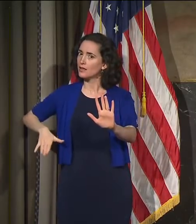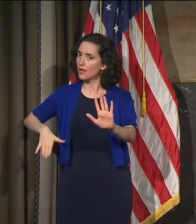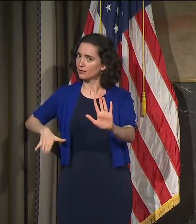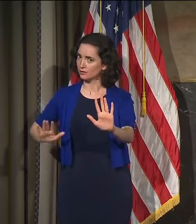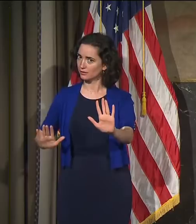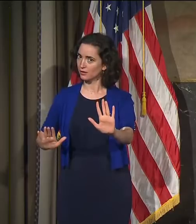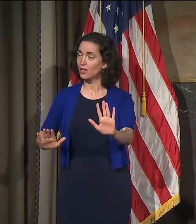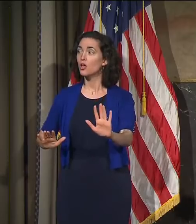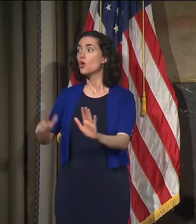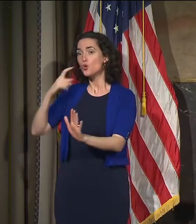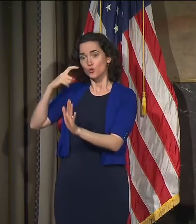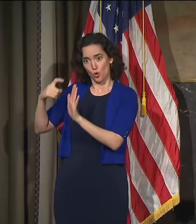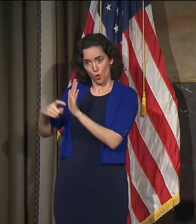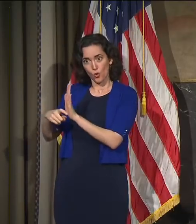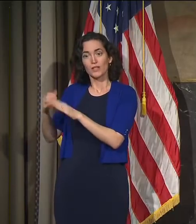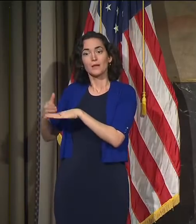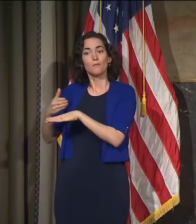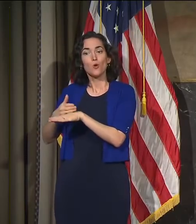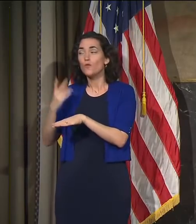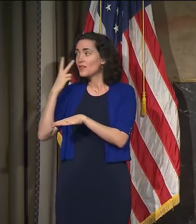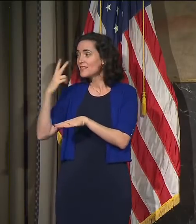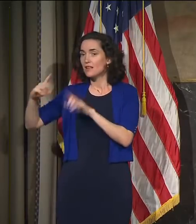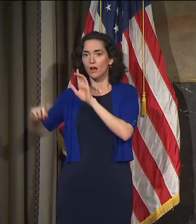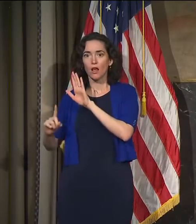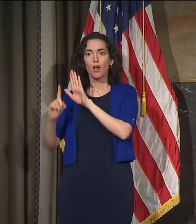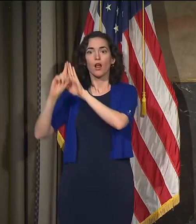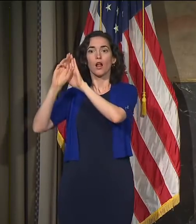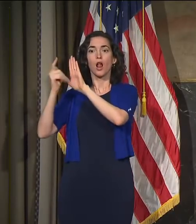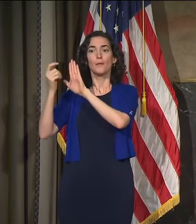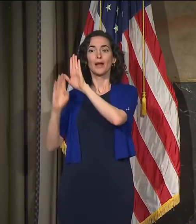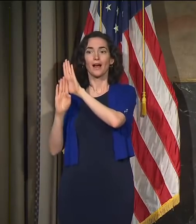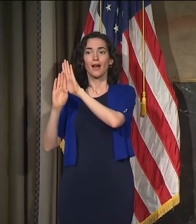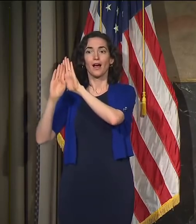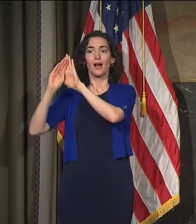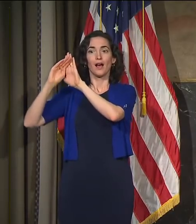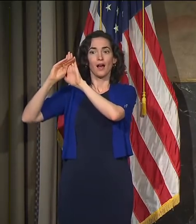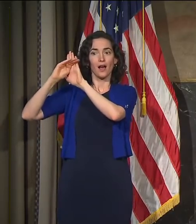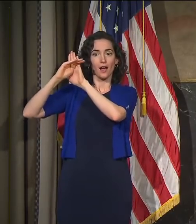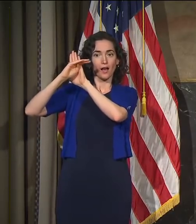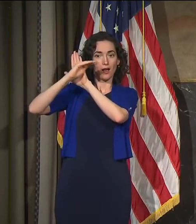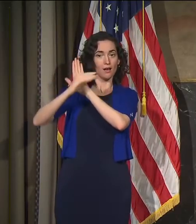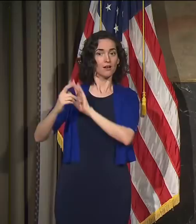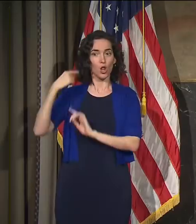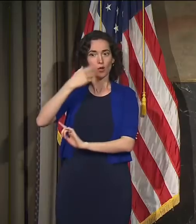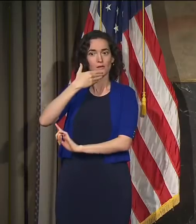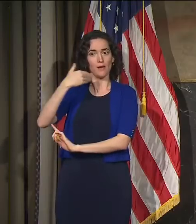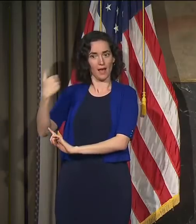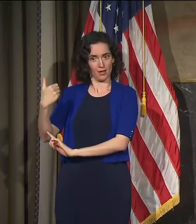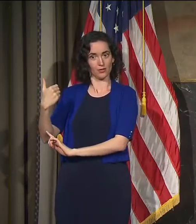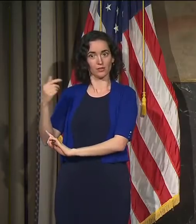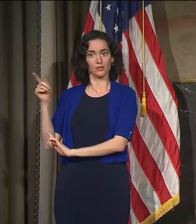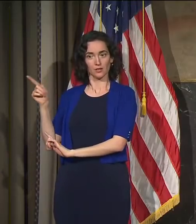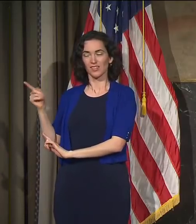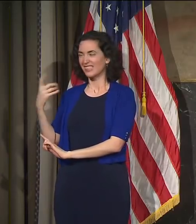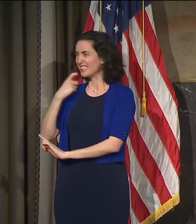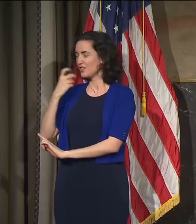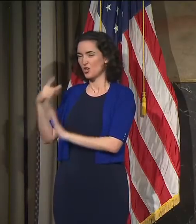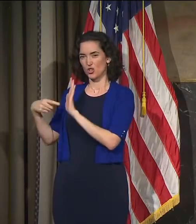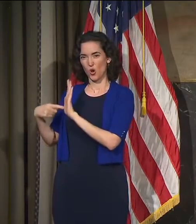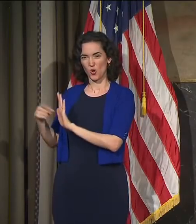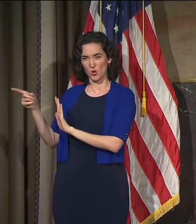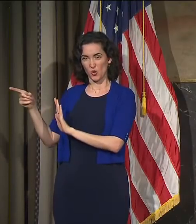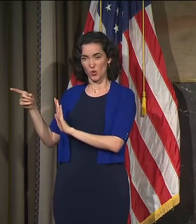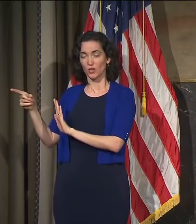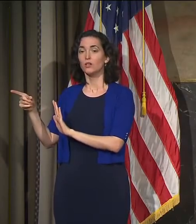signs that we're doing better, and you saw the mixed presentation there on our gating criteria, because